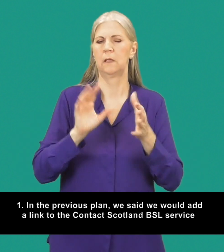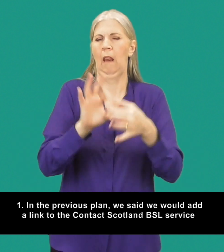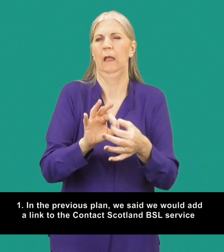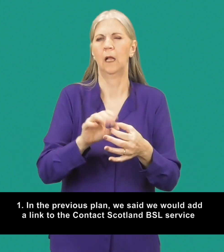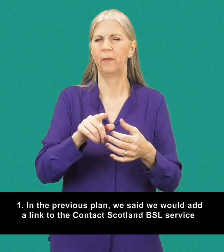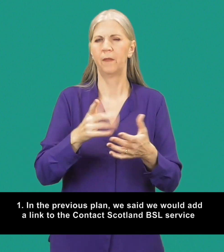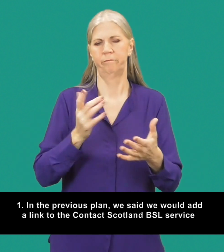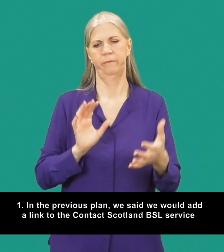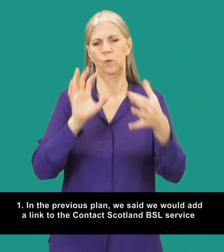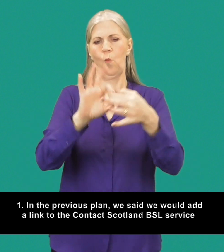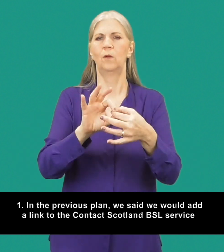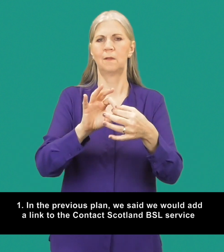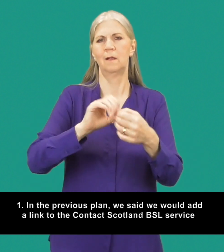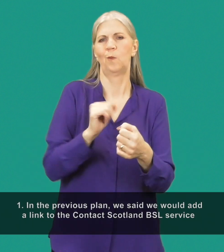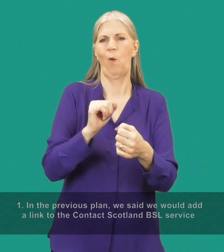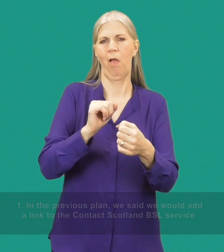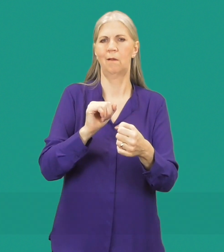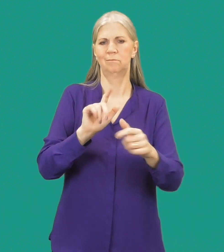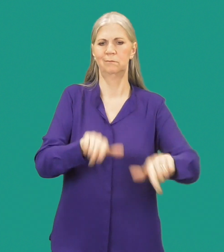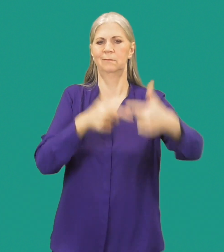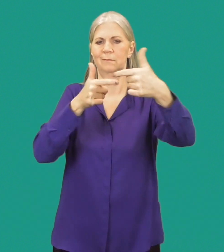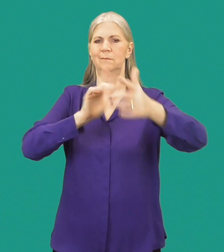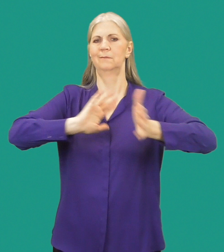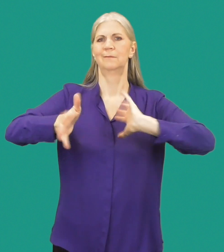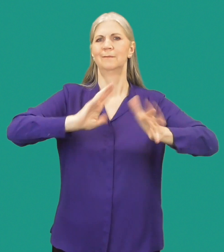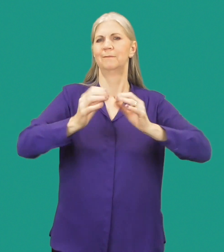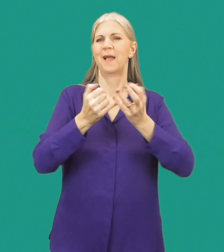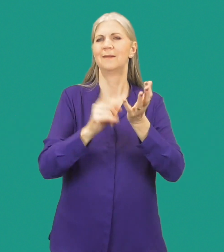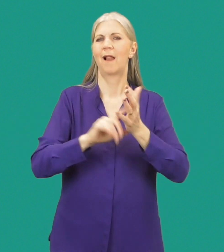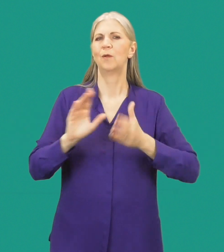service on each school's website.